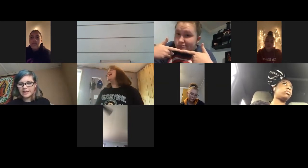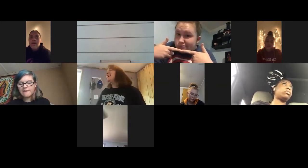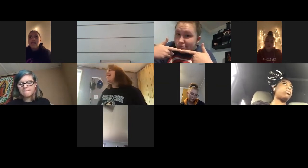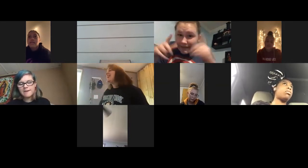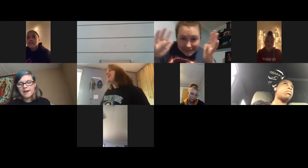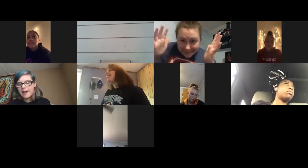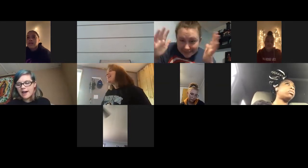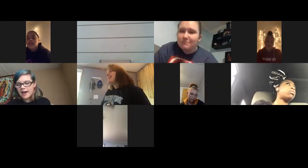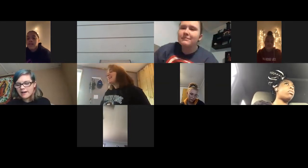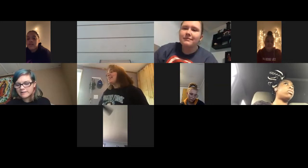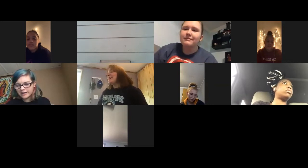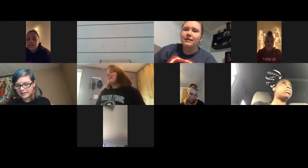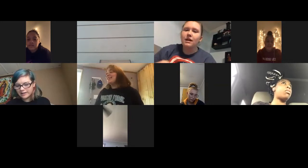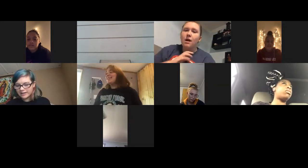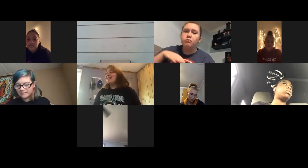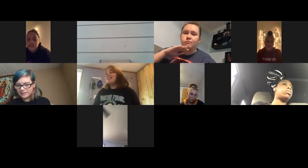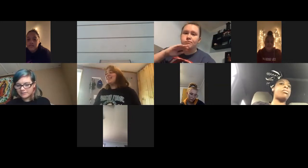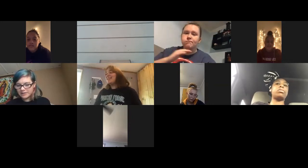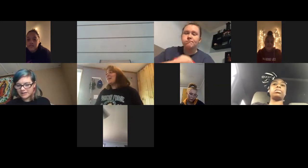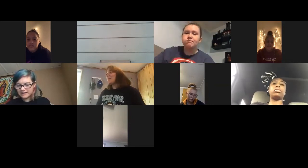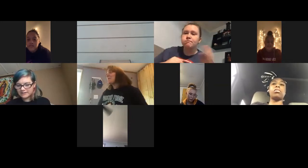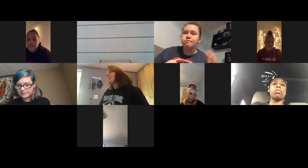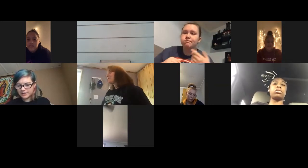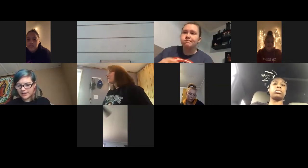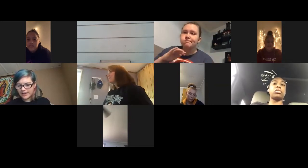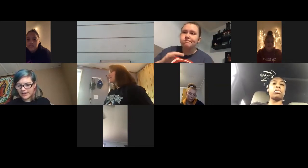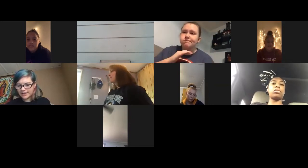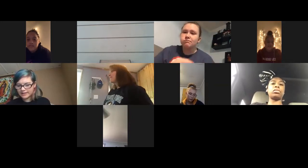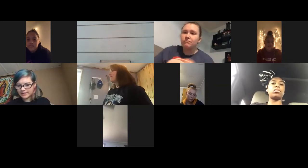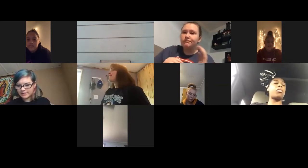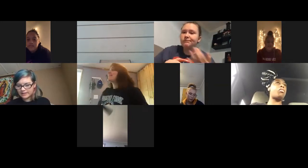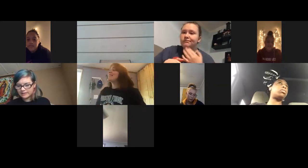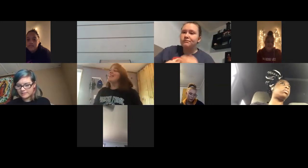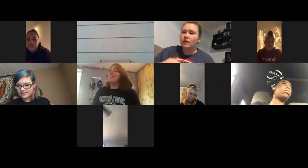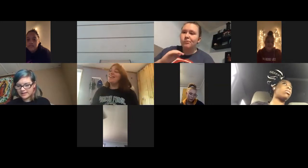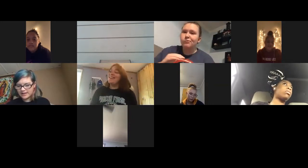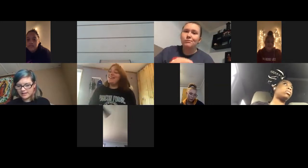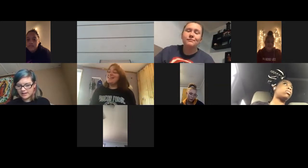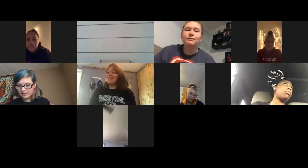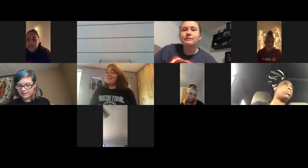Okay, thank you. Look, Lucy, what do you want? Huh?